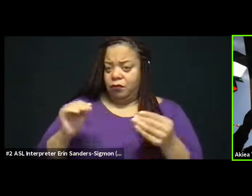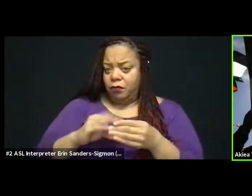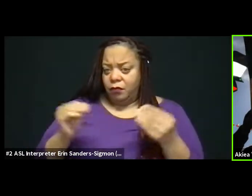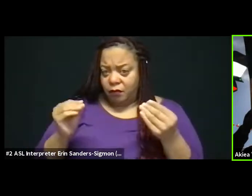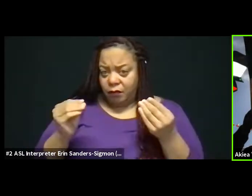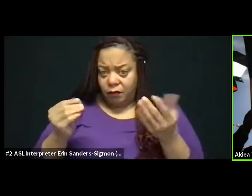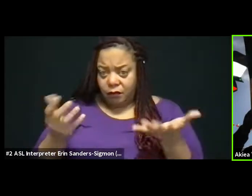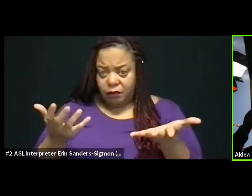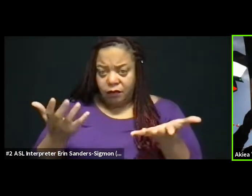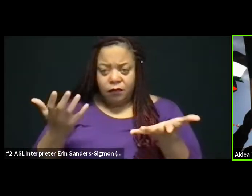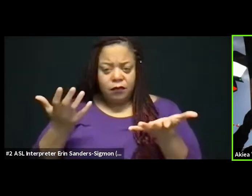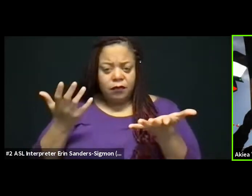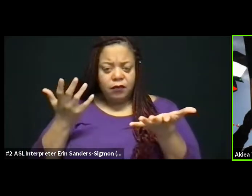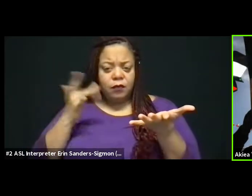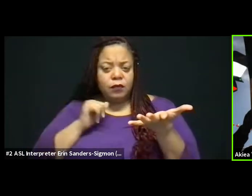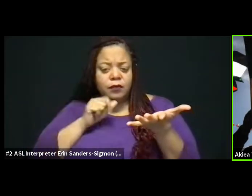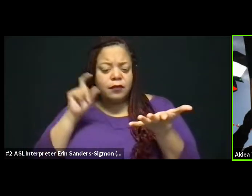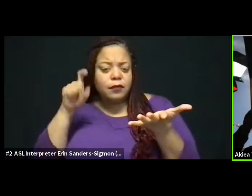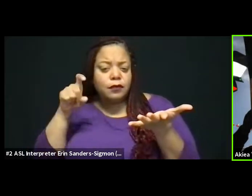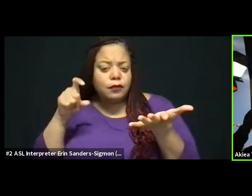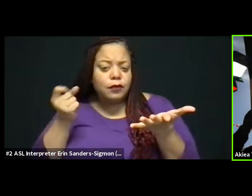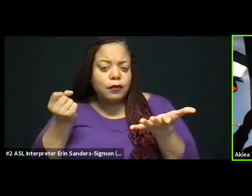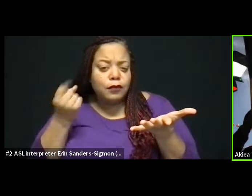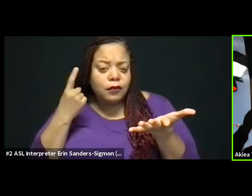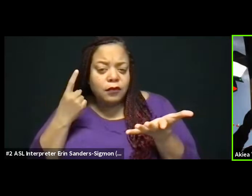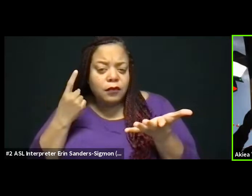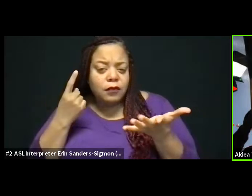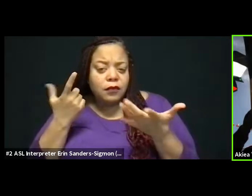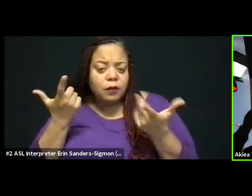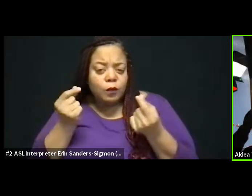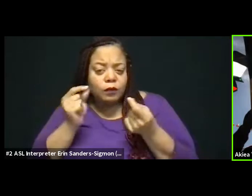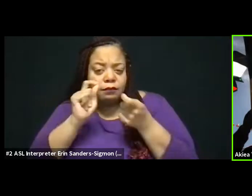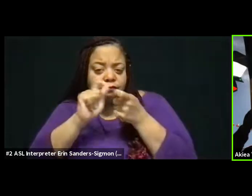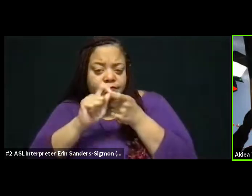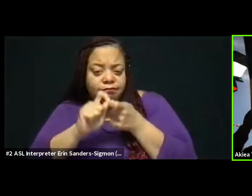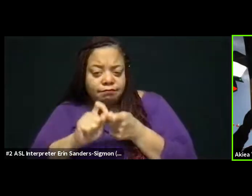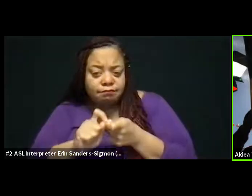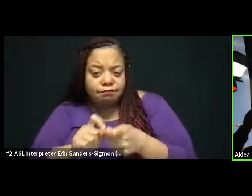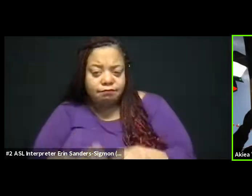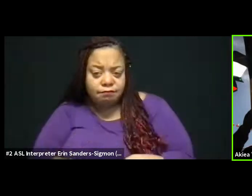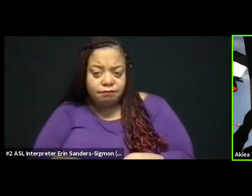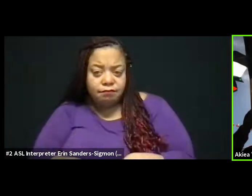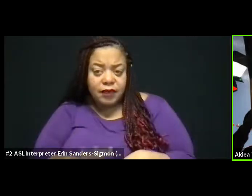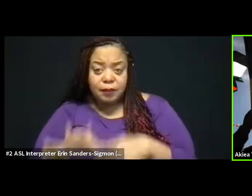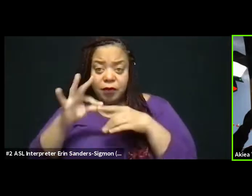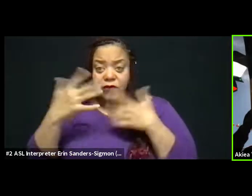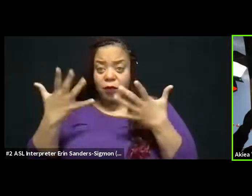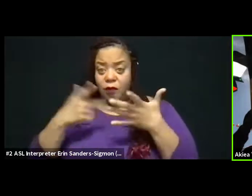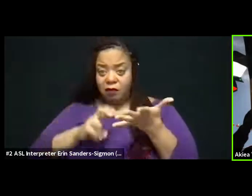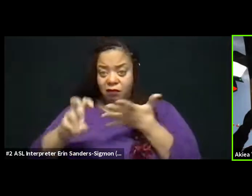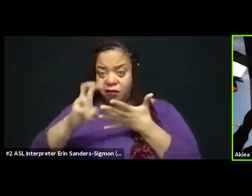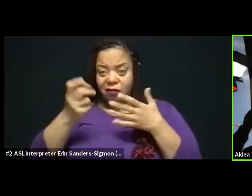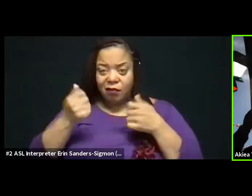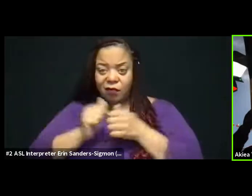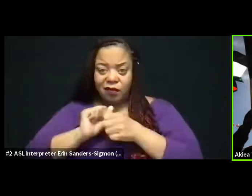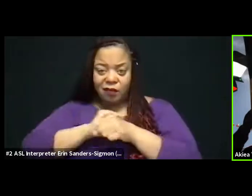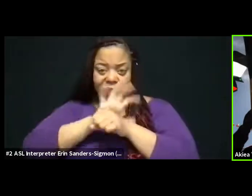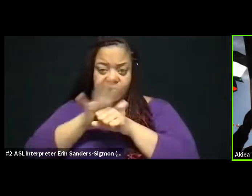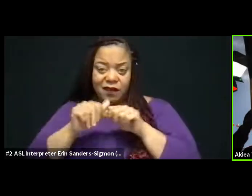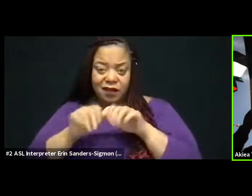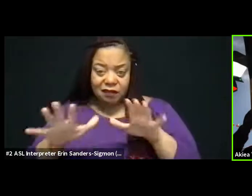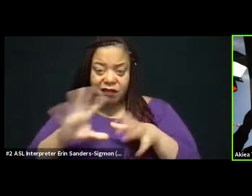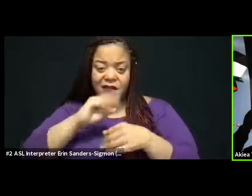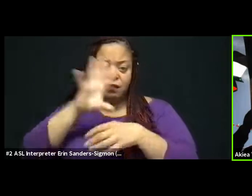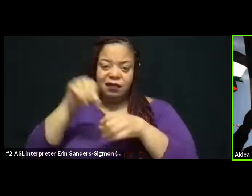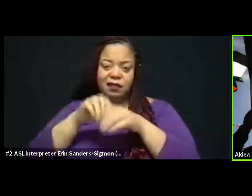do understand having to make a really tough decision to choose yourself and your health,